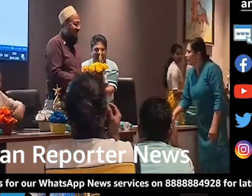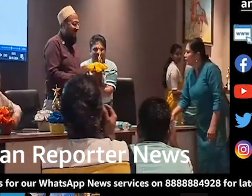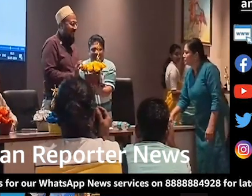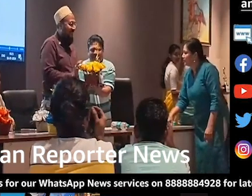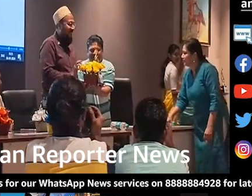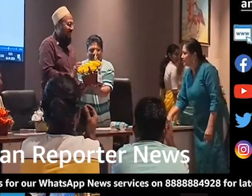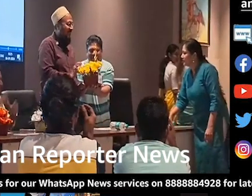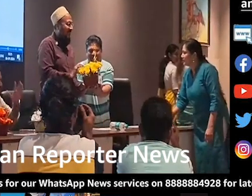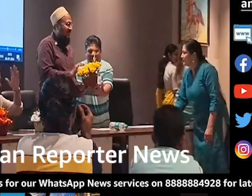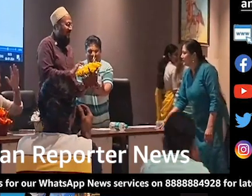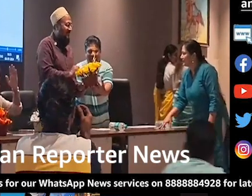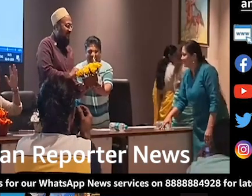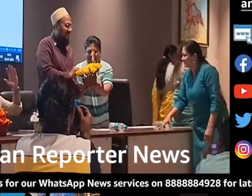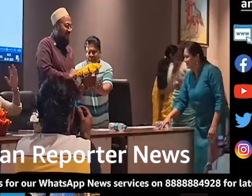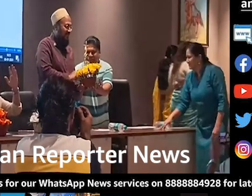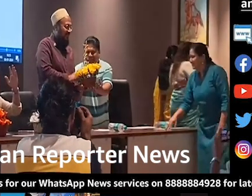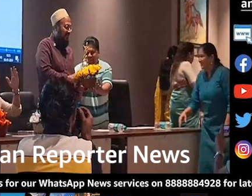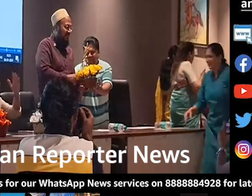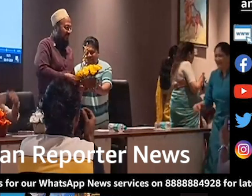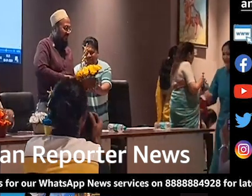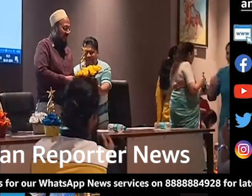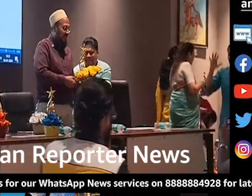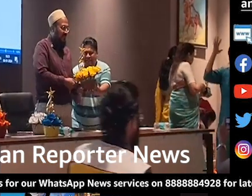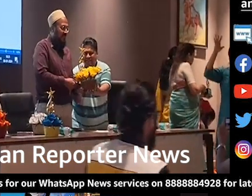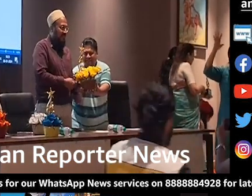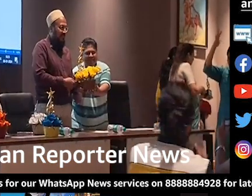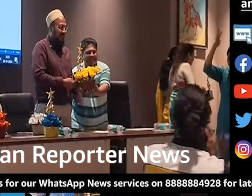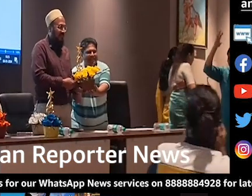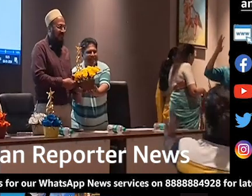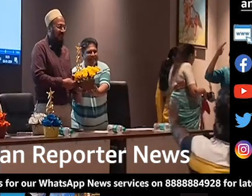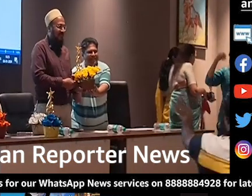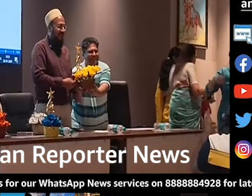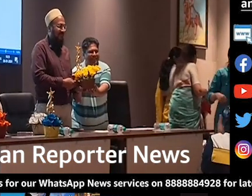Raju sir. I would like to invite